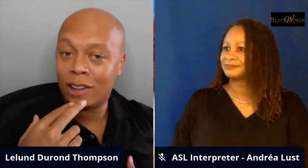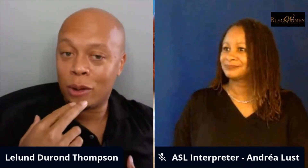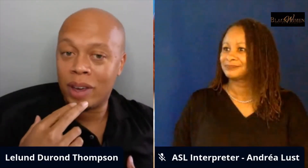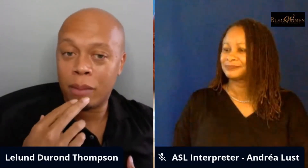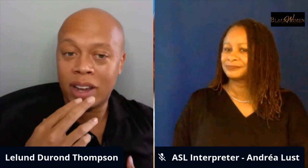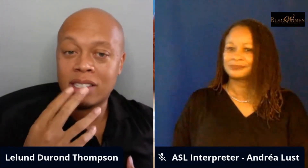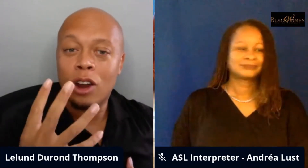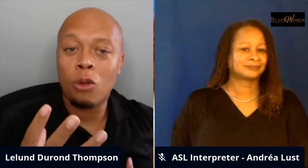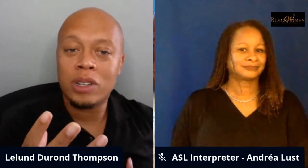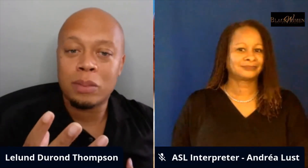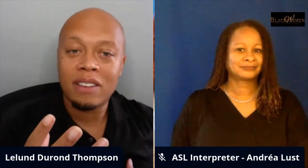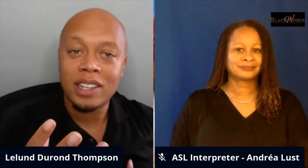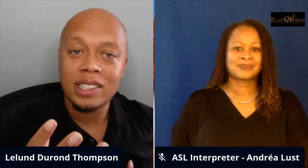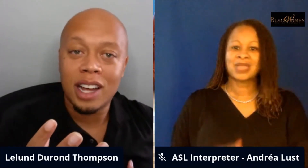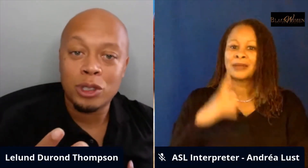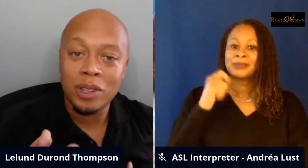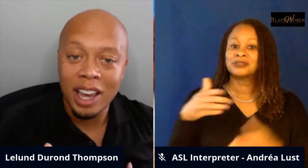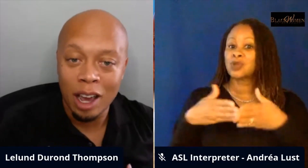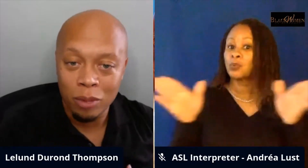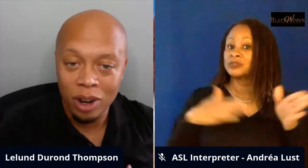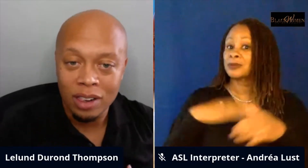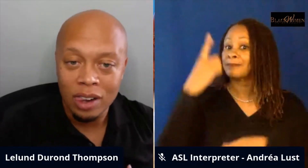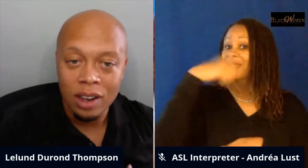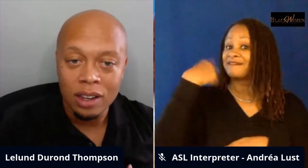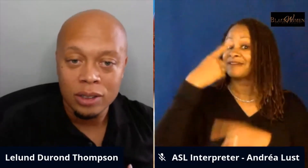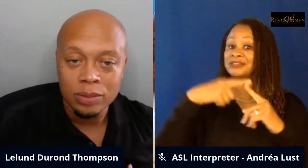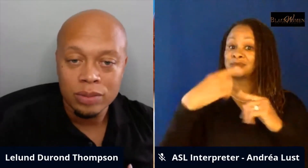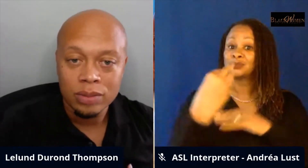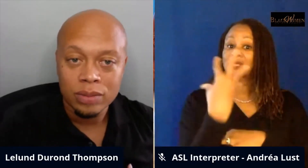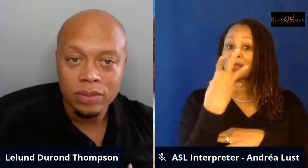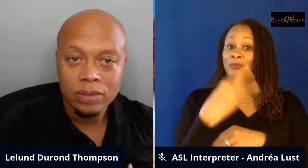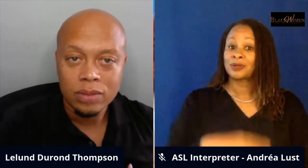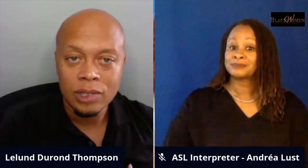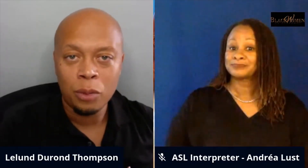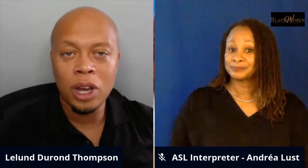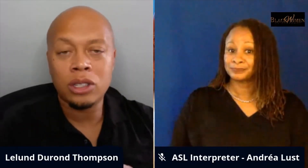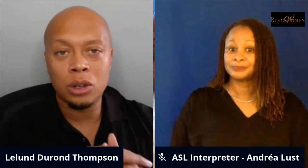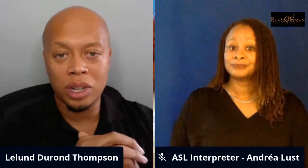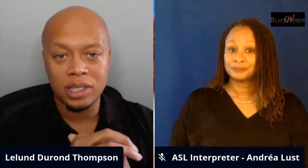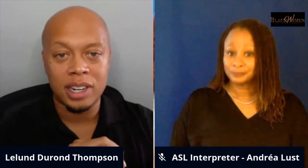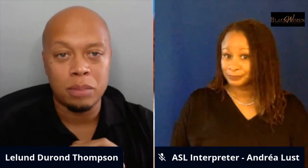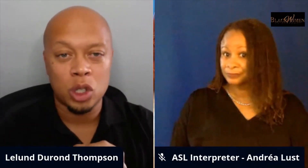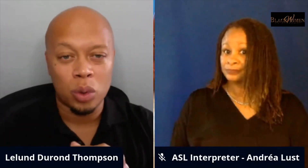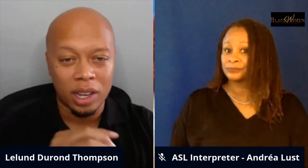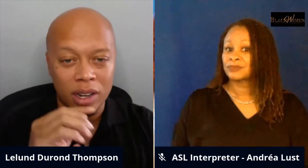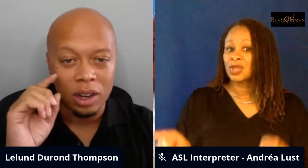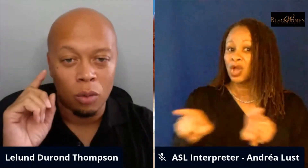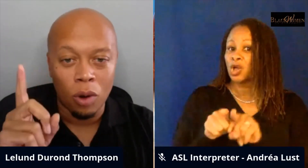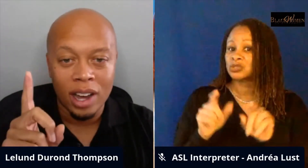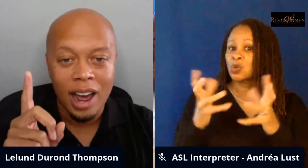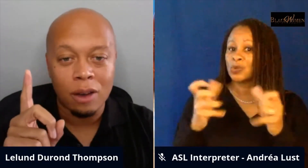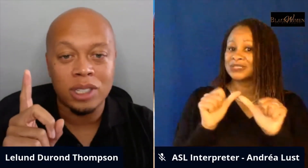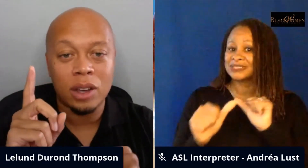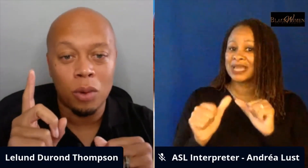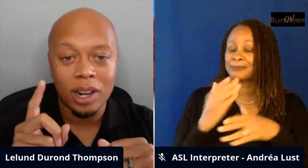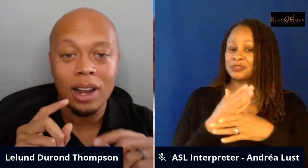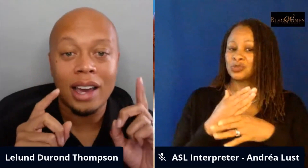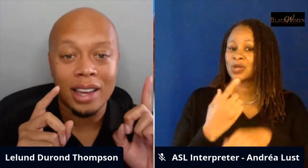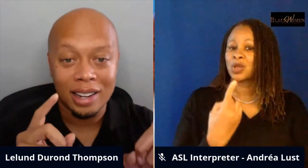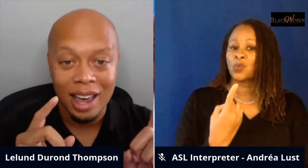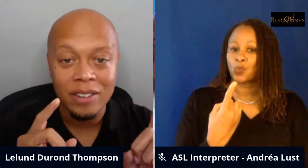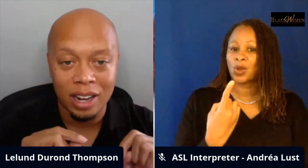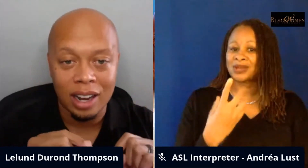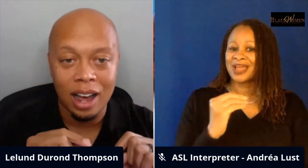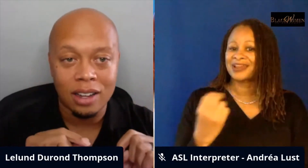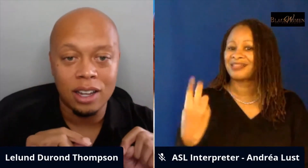head a little bit because it opens my face up to the camera. We also want to stay between I would say 1 o'clock